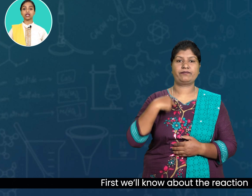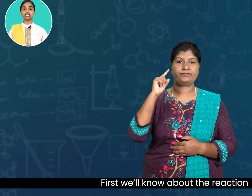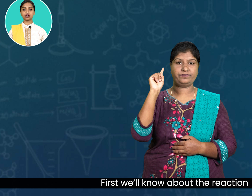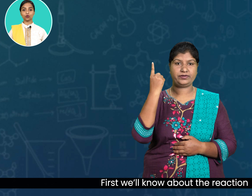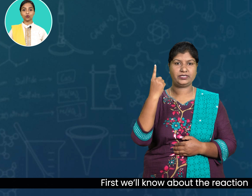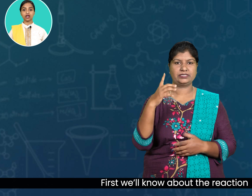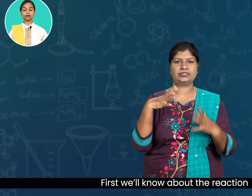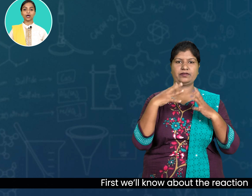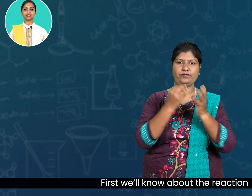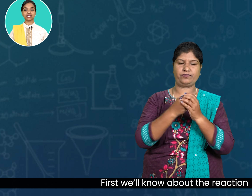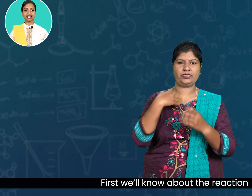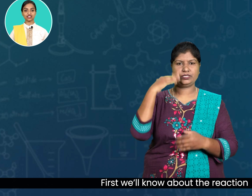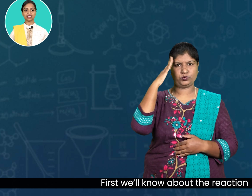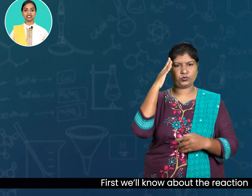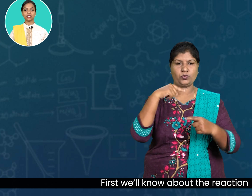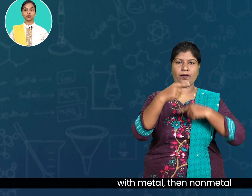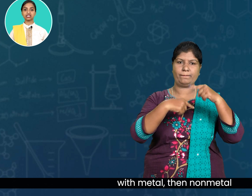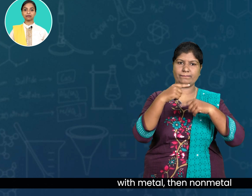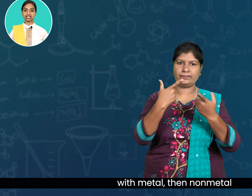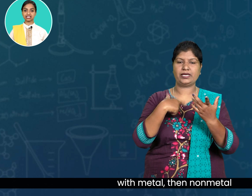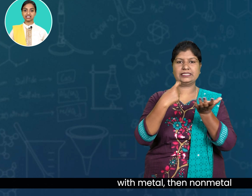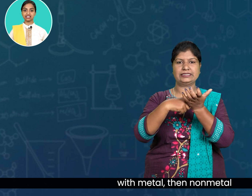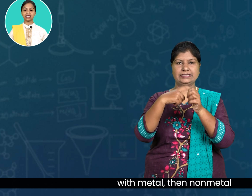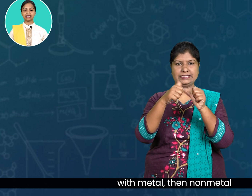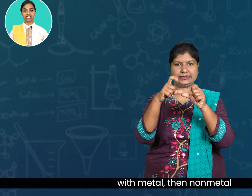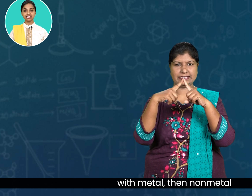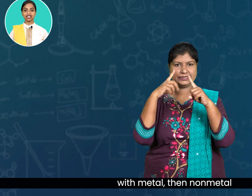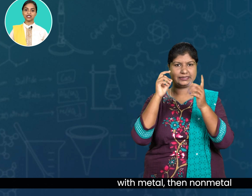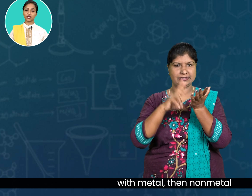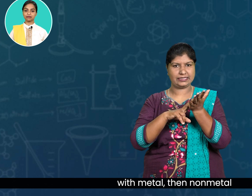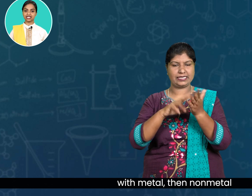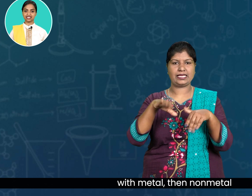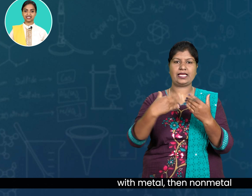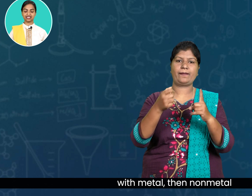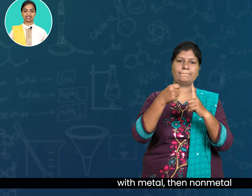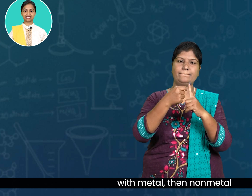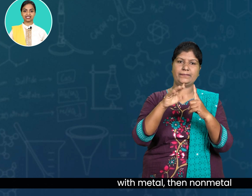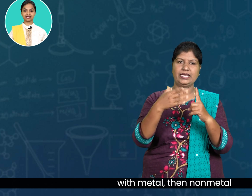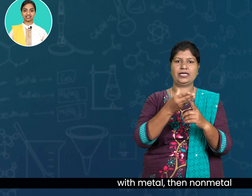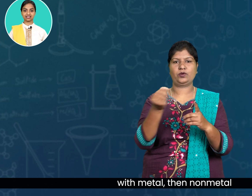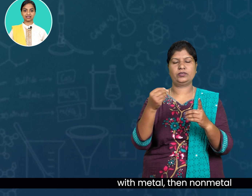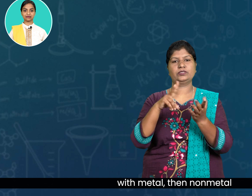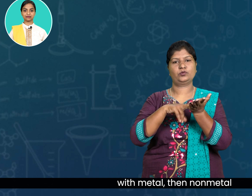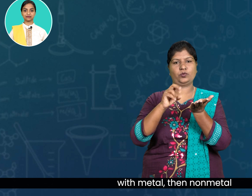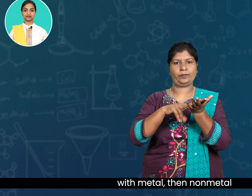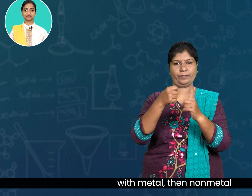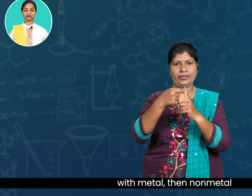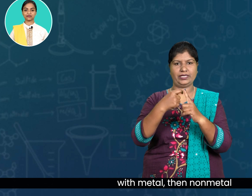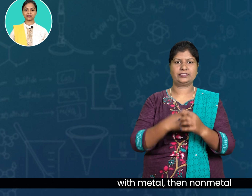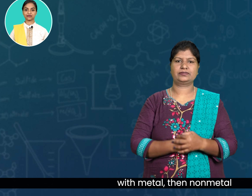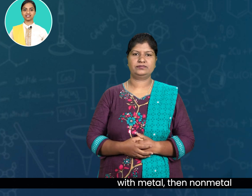First, we'll know about the reaction with metal, then non-metal.